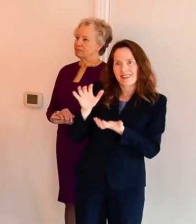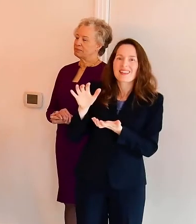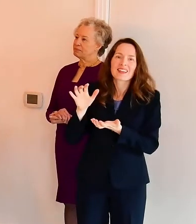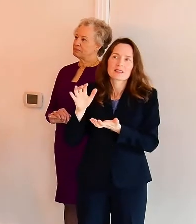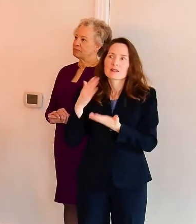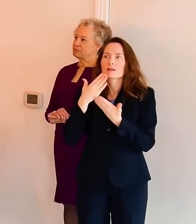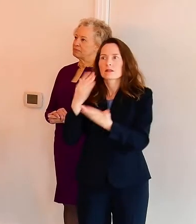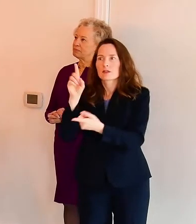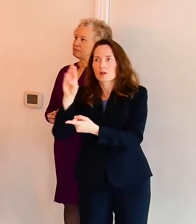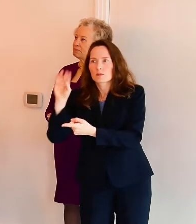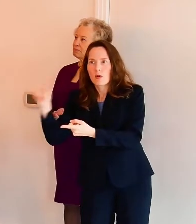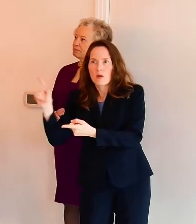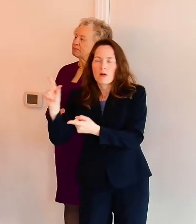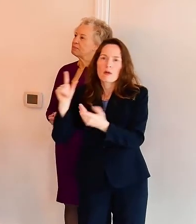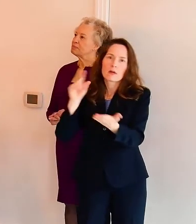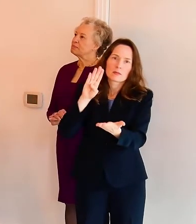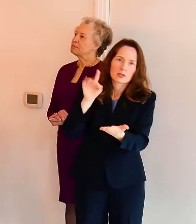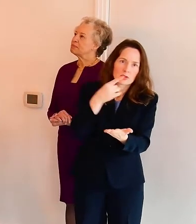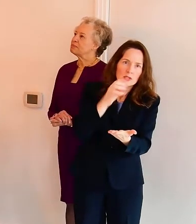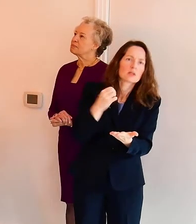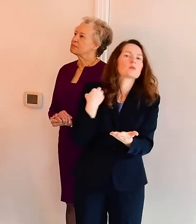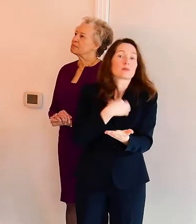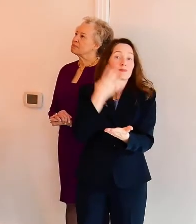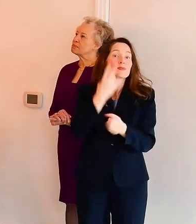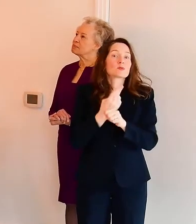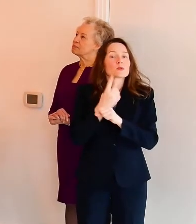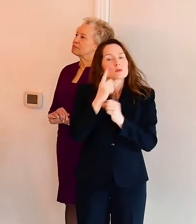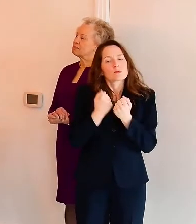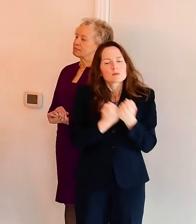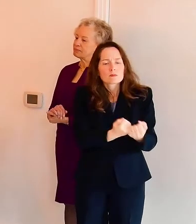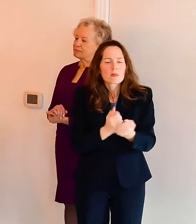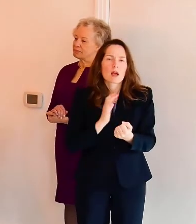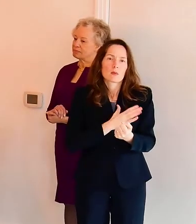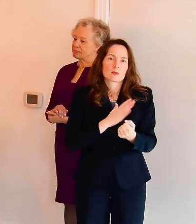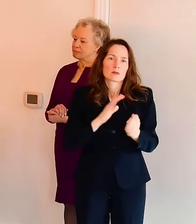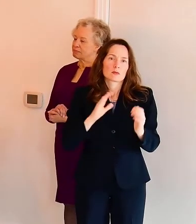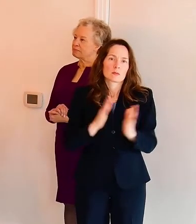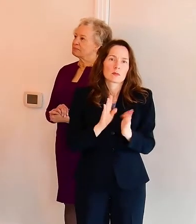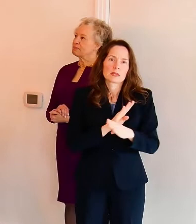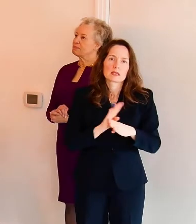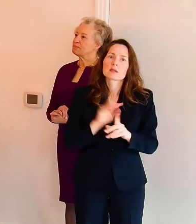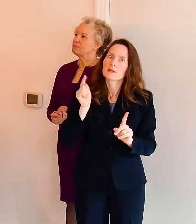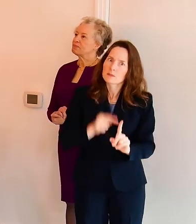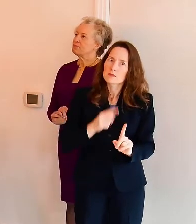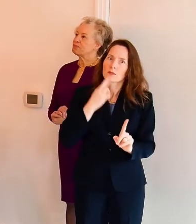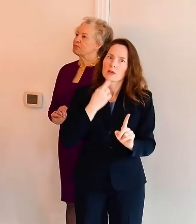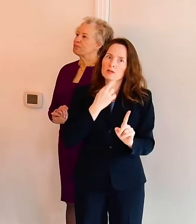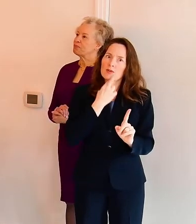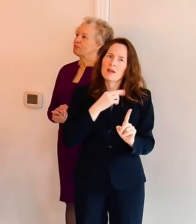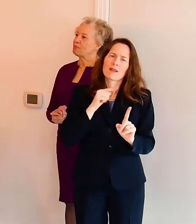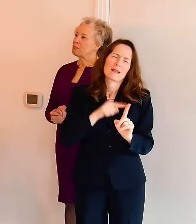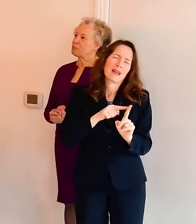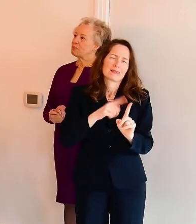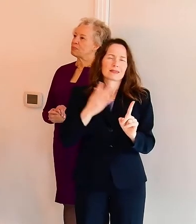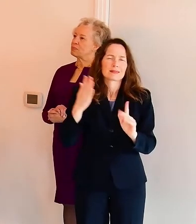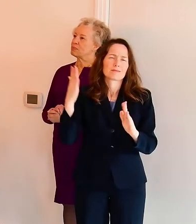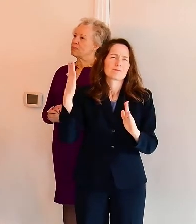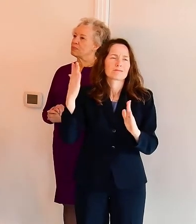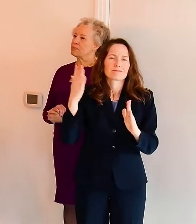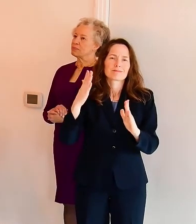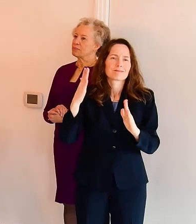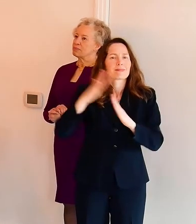BG&E. We'll be using this to support our small businesses, especially our restaurants, which are such a hallmark of a downtown experience for most